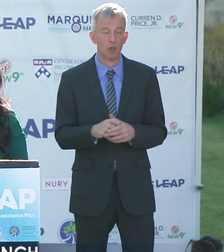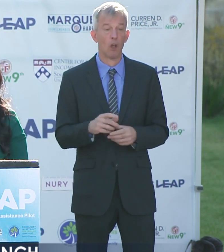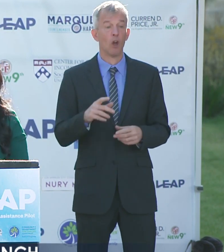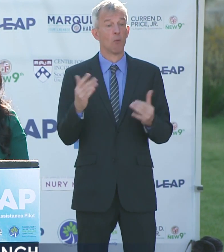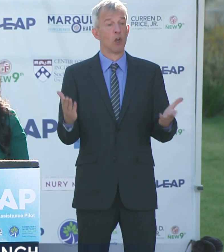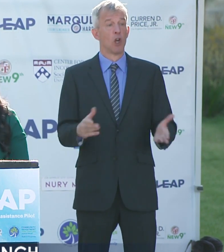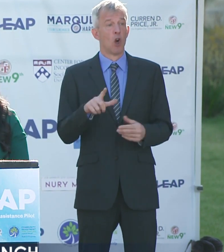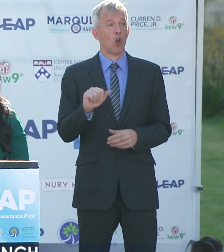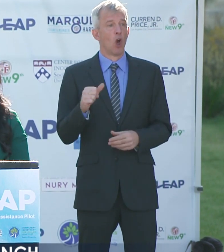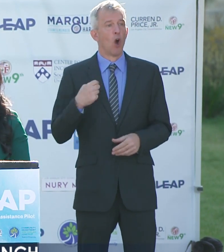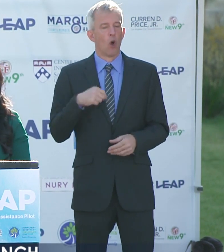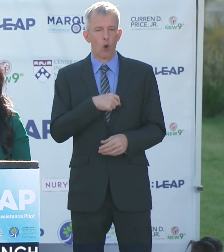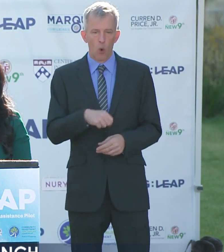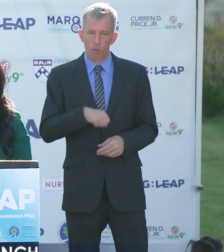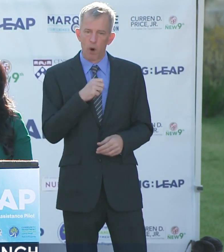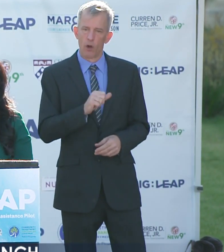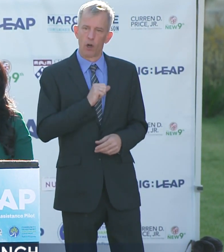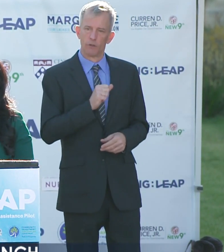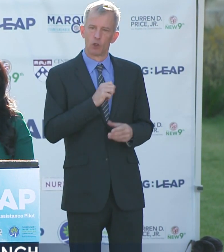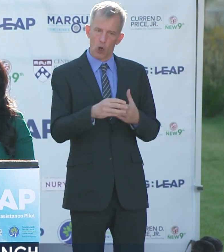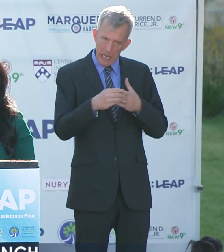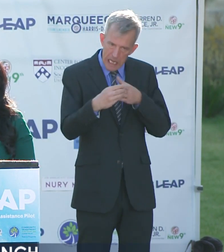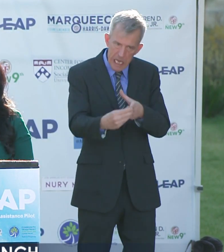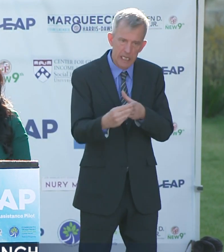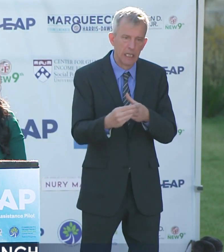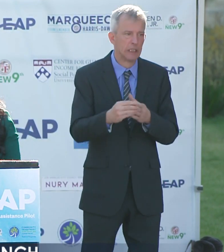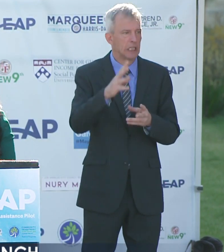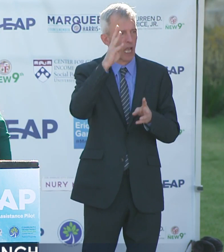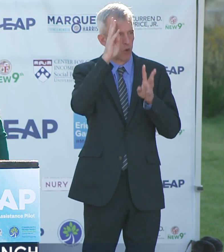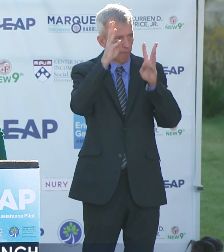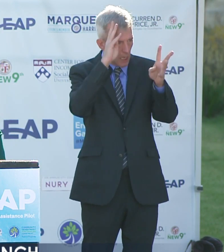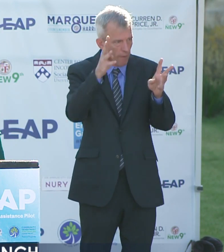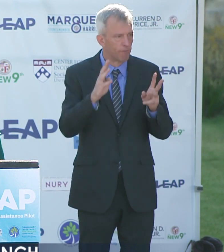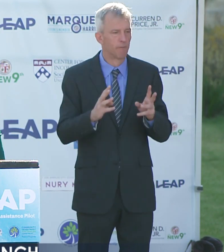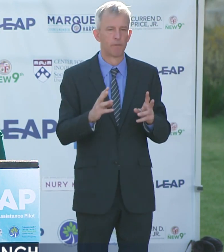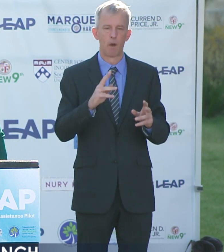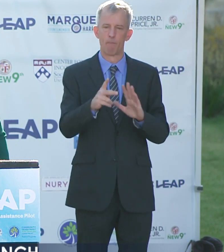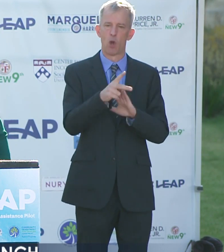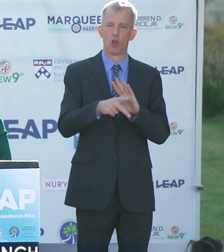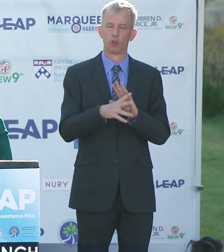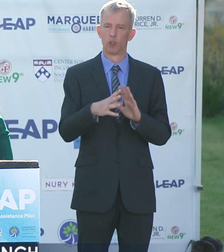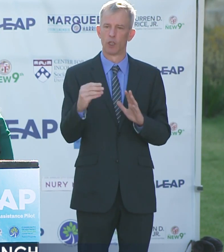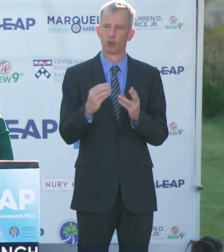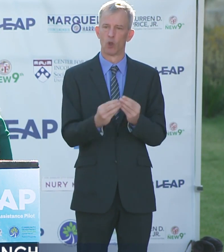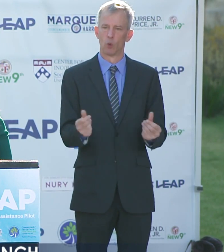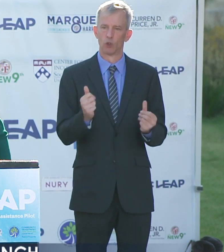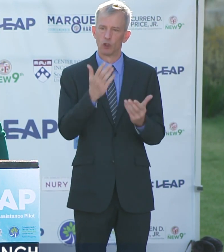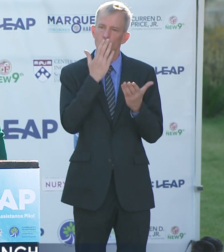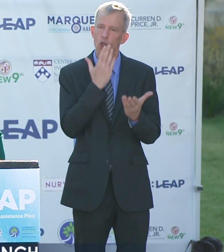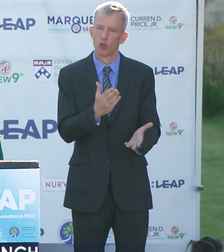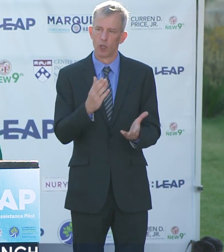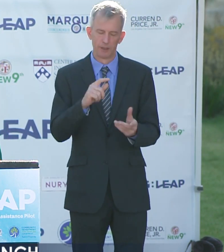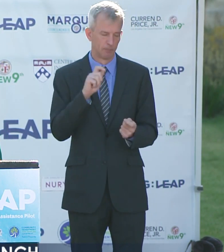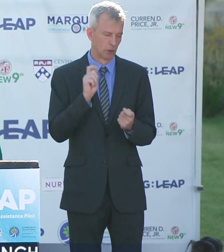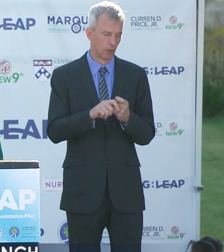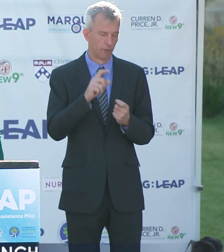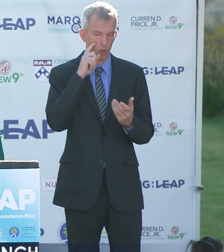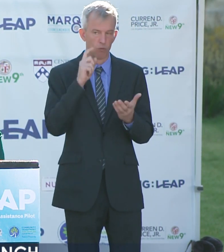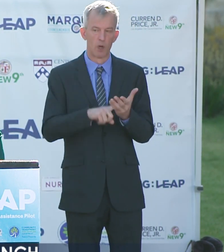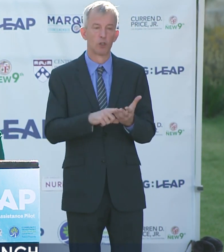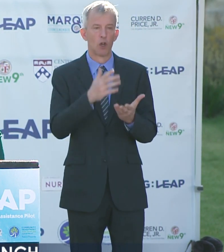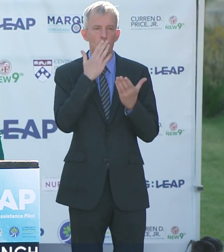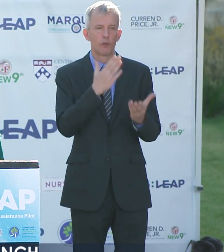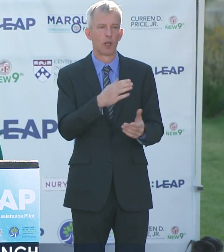it comes to innovative policies and solutions. And I just want to specifically recognize and